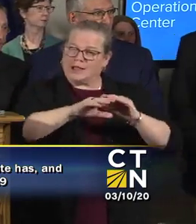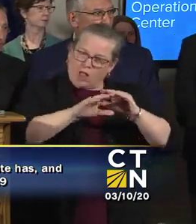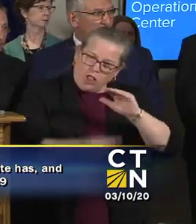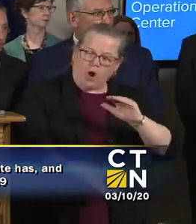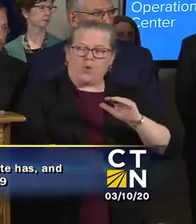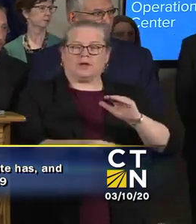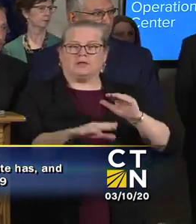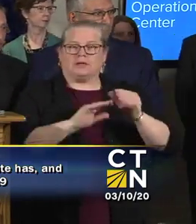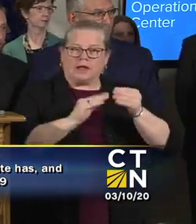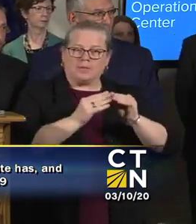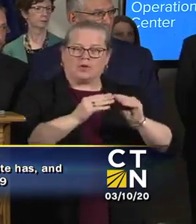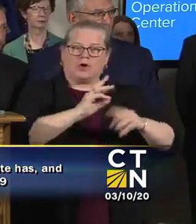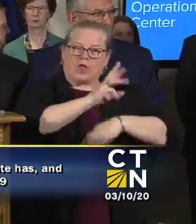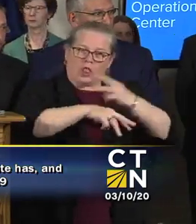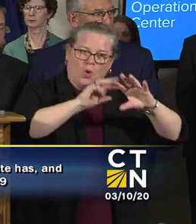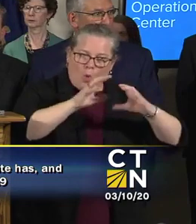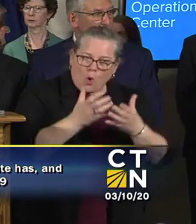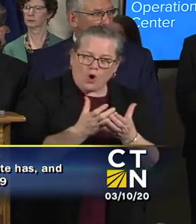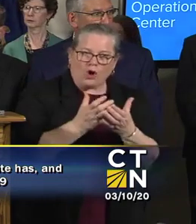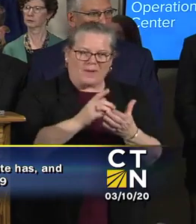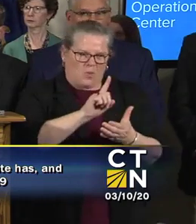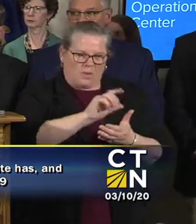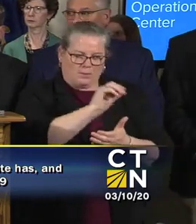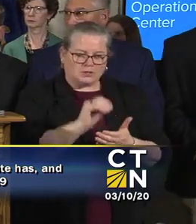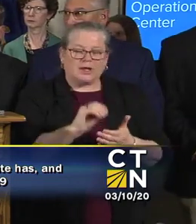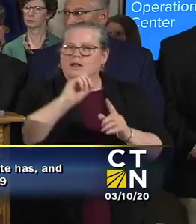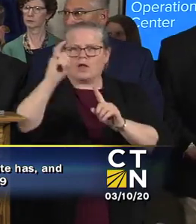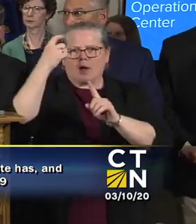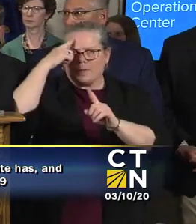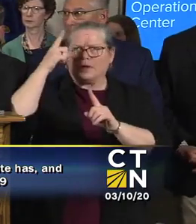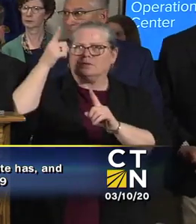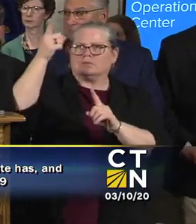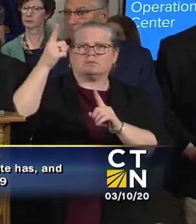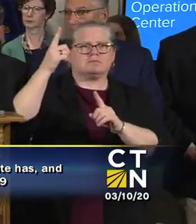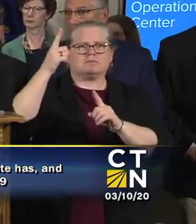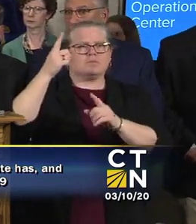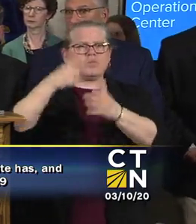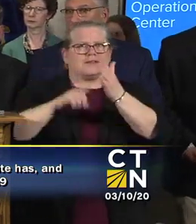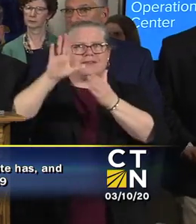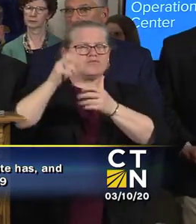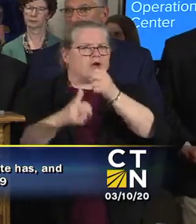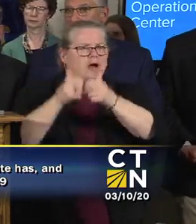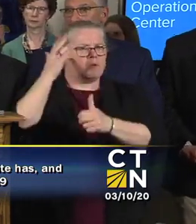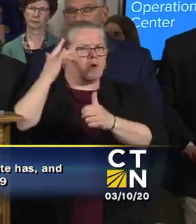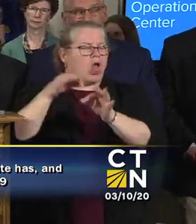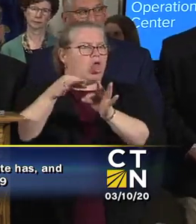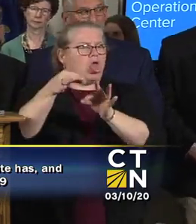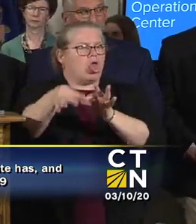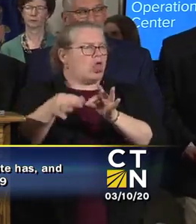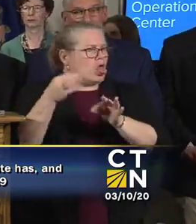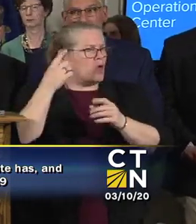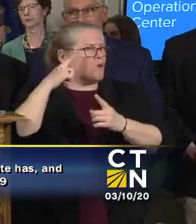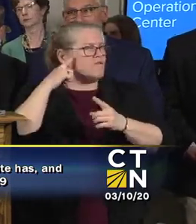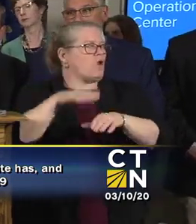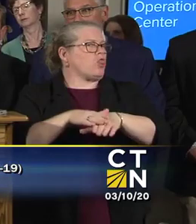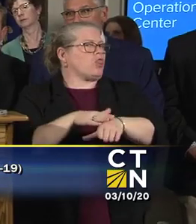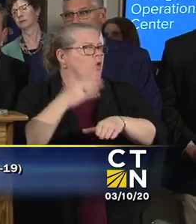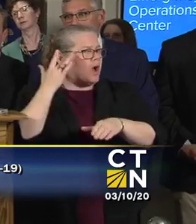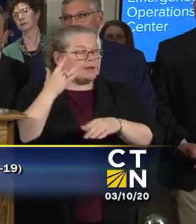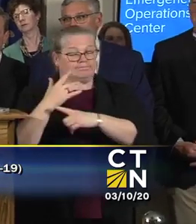the problem with the federal response? What's going on up there, as far as you know? I can't answer that. Commissioner, on the issue of the number of test